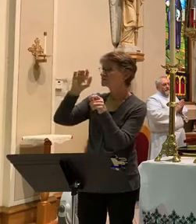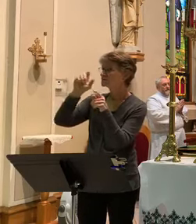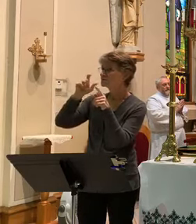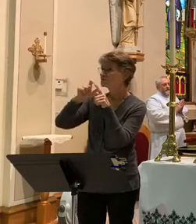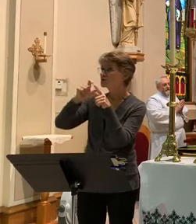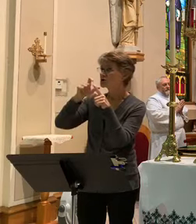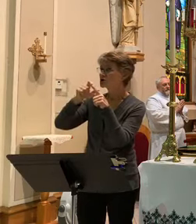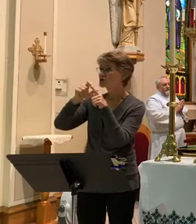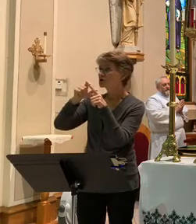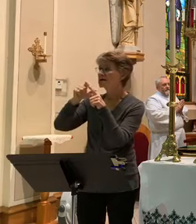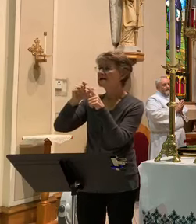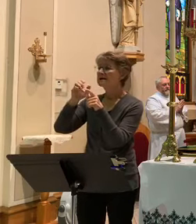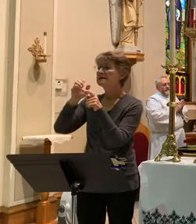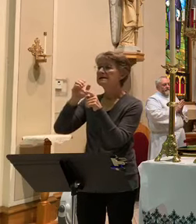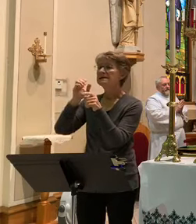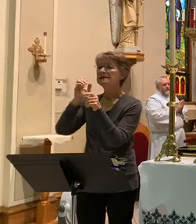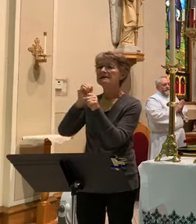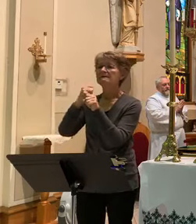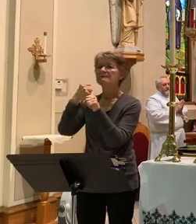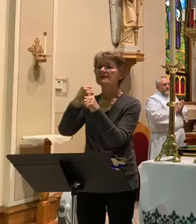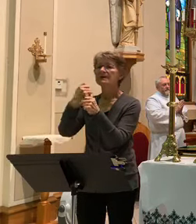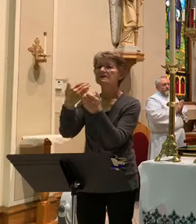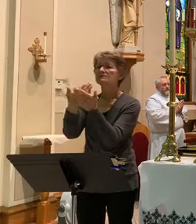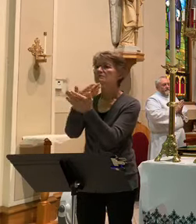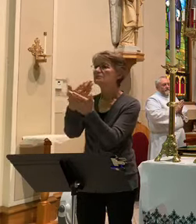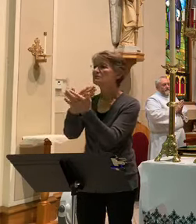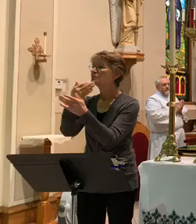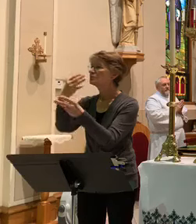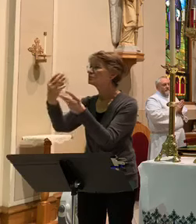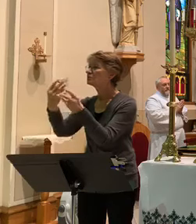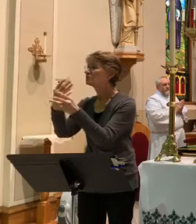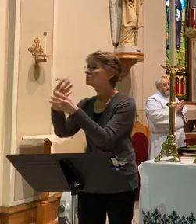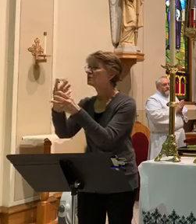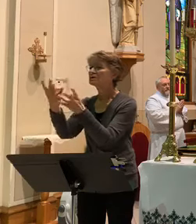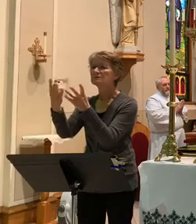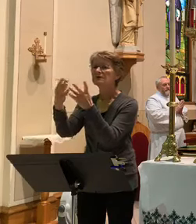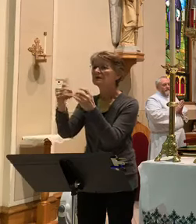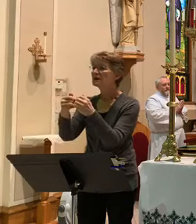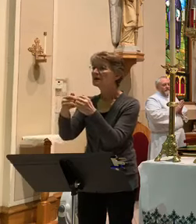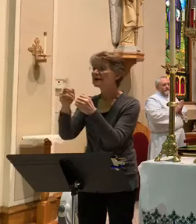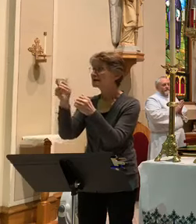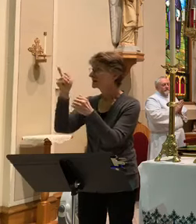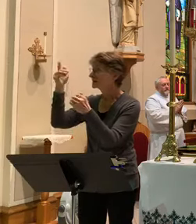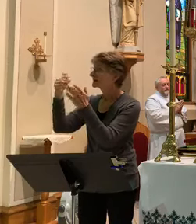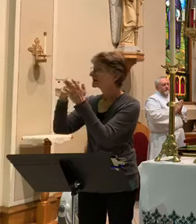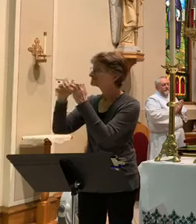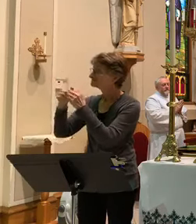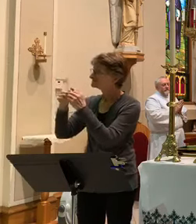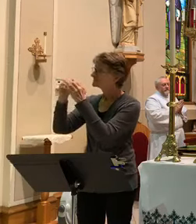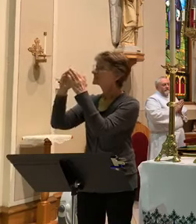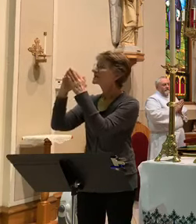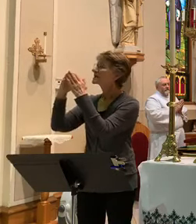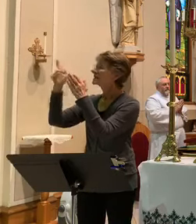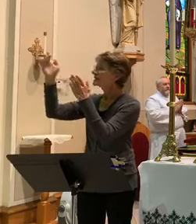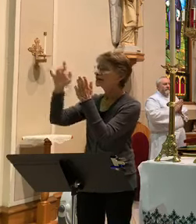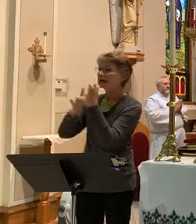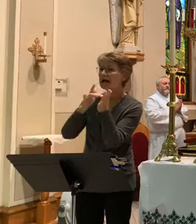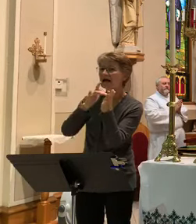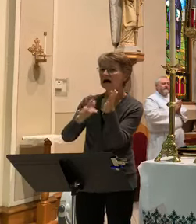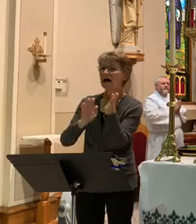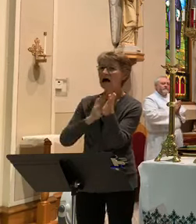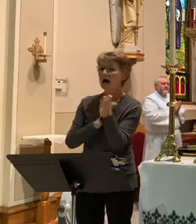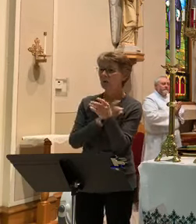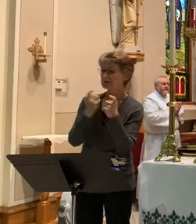brought renewal to humanity's fallen state, and by his suffering canceled out our sins. By